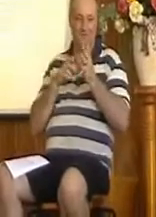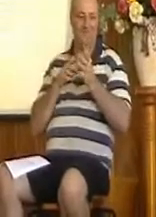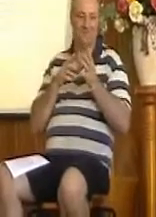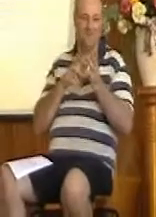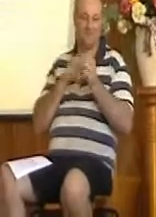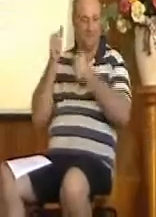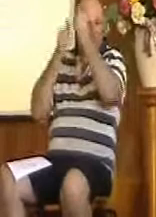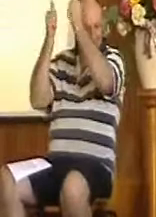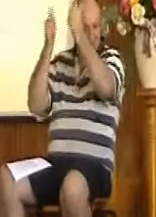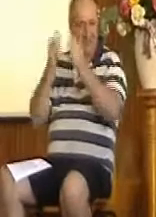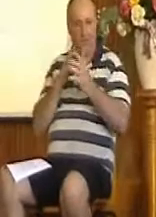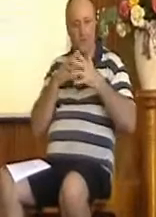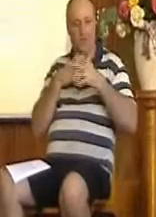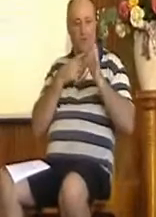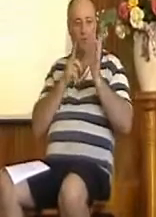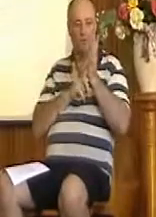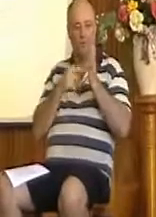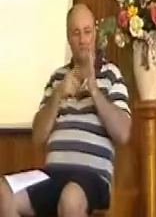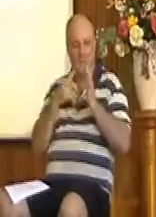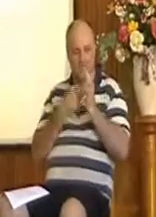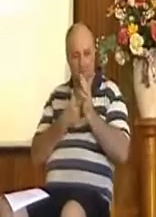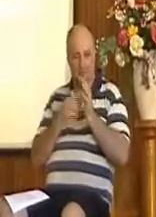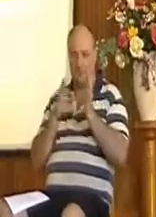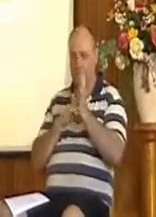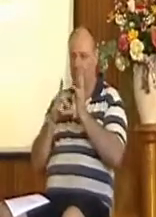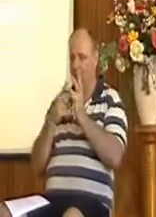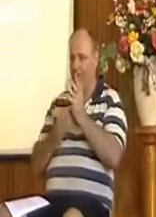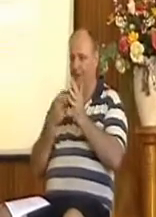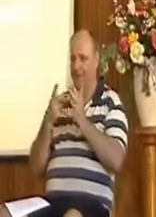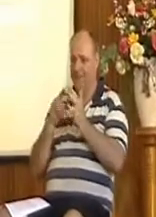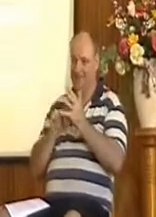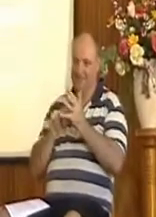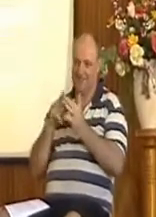I just make this remark in passing, that when we